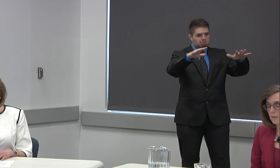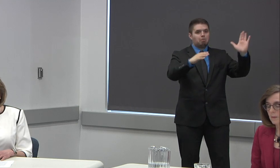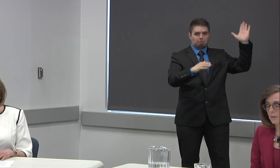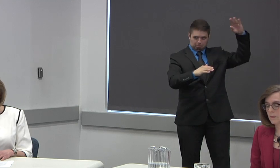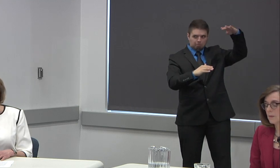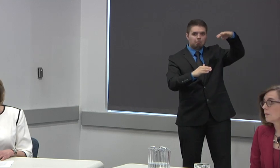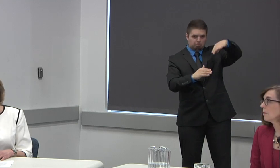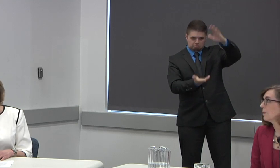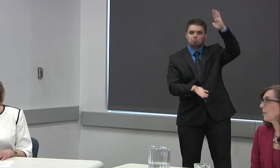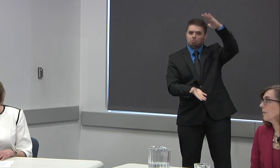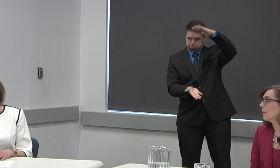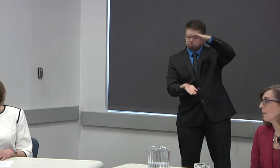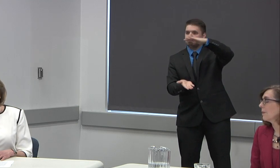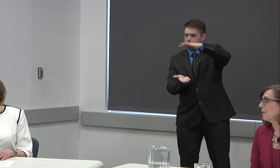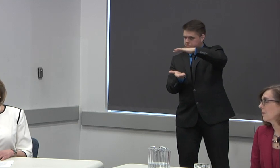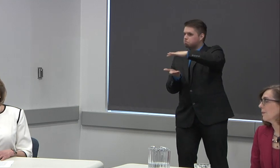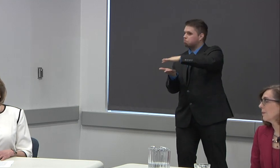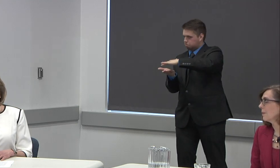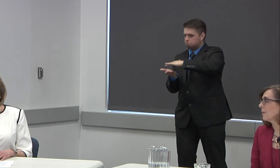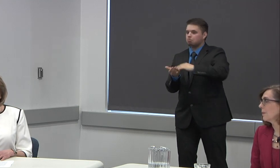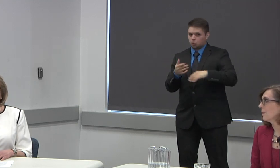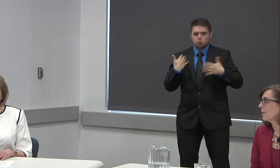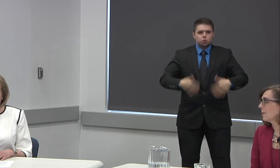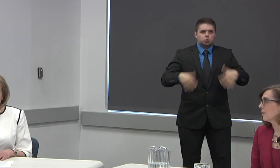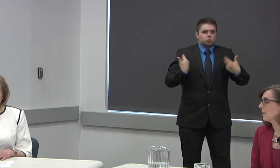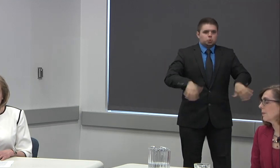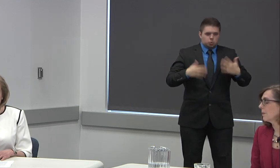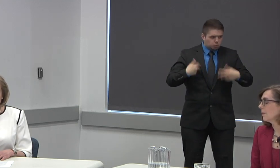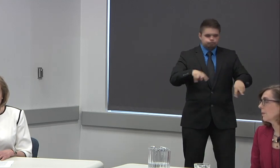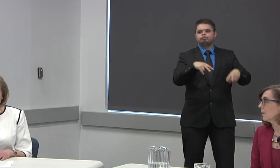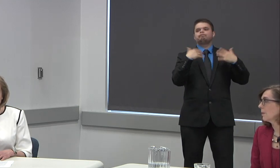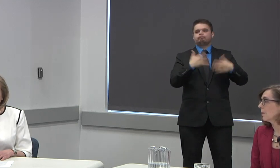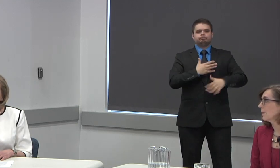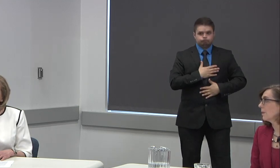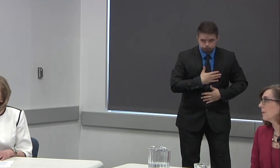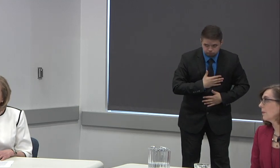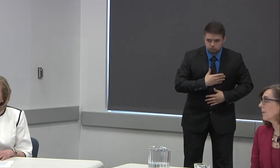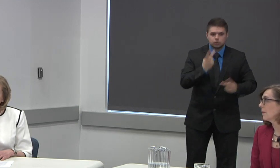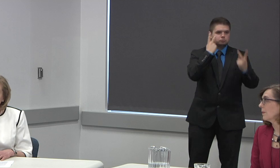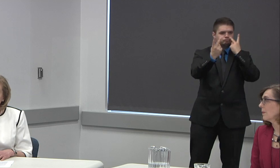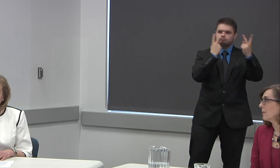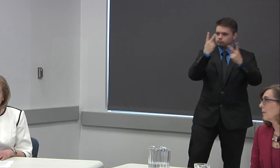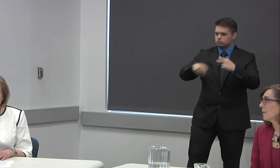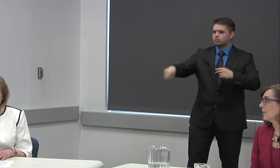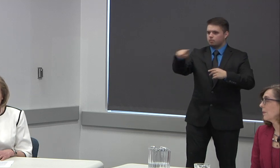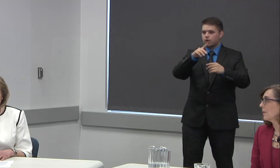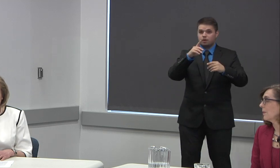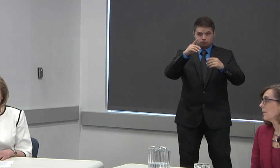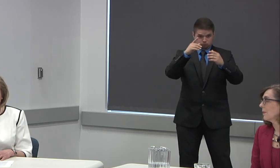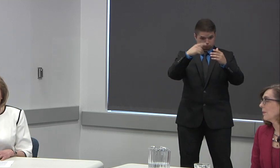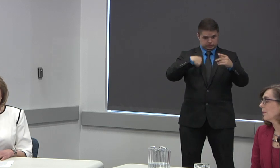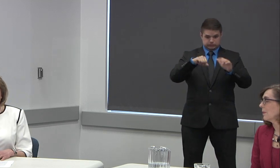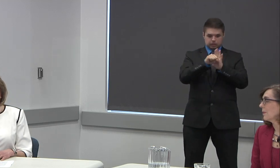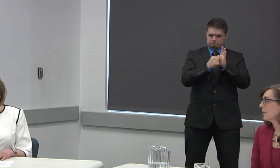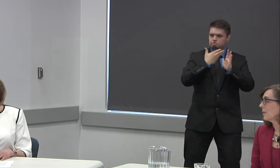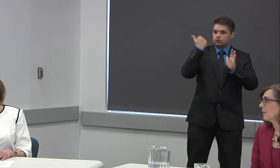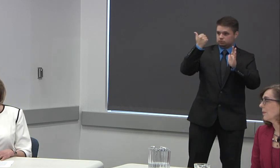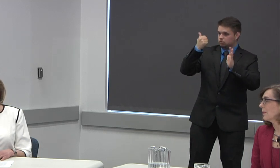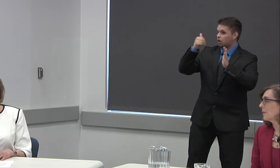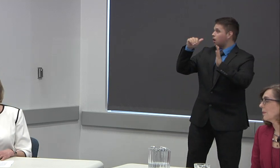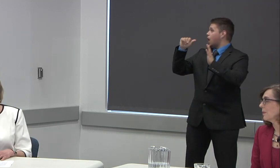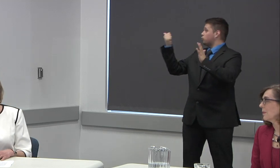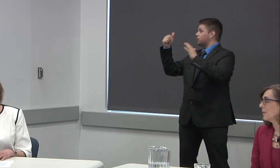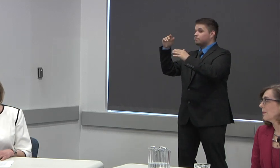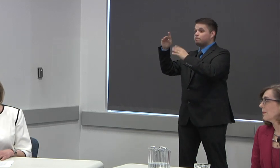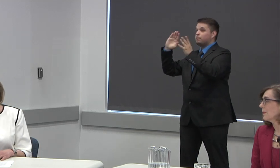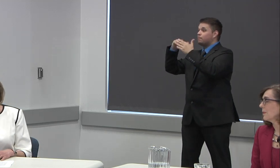remarkable accomplishment based upon what we have seen from so many other places around the world. And we've done this because